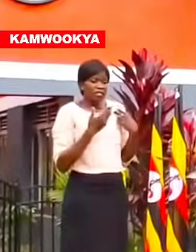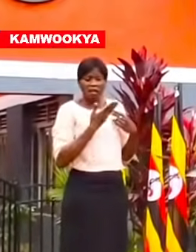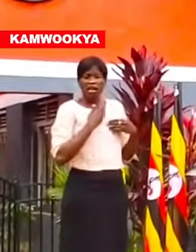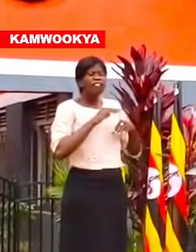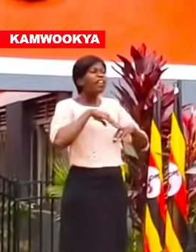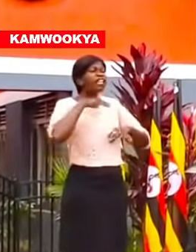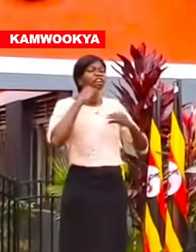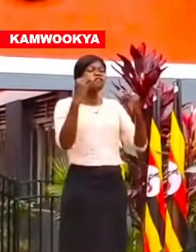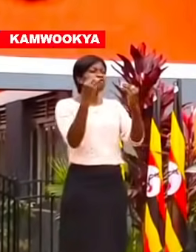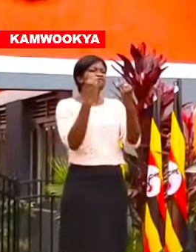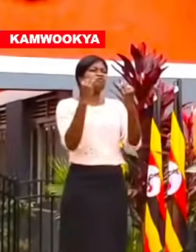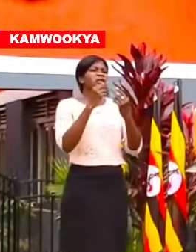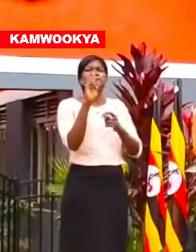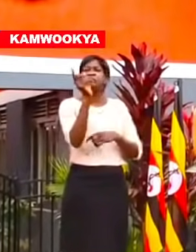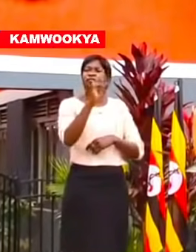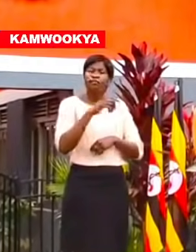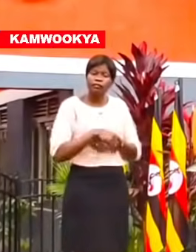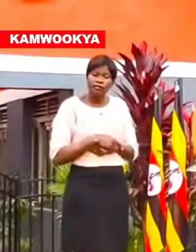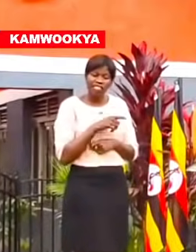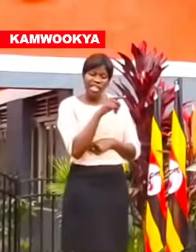day. That's a former IGP.